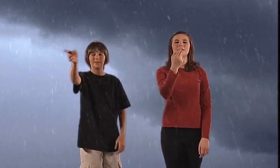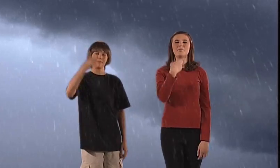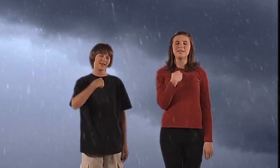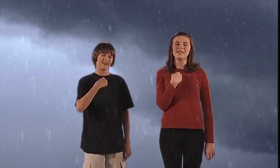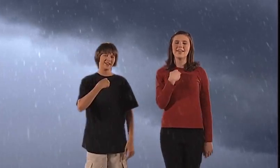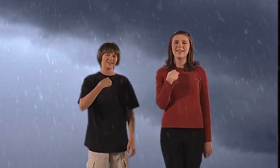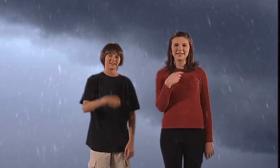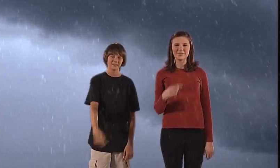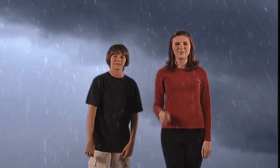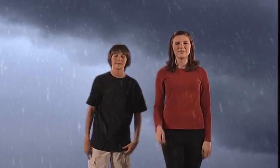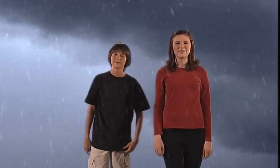me.